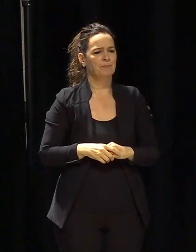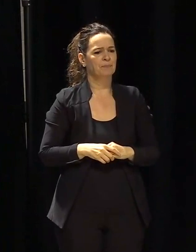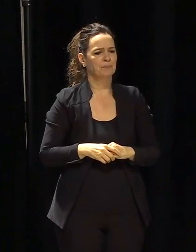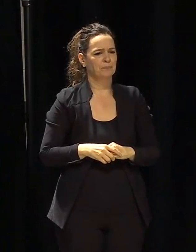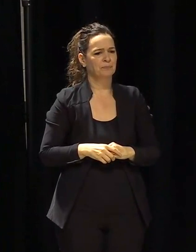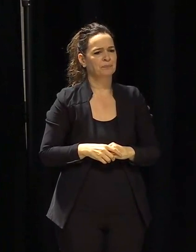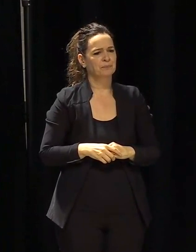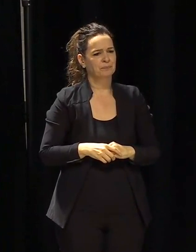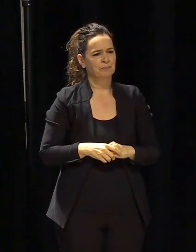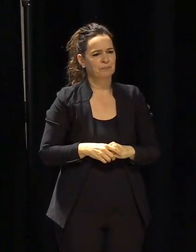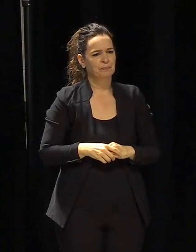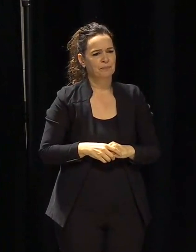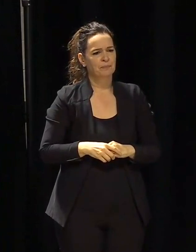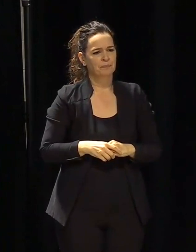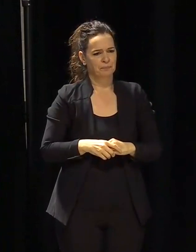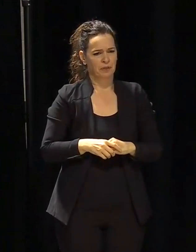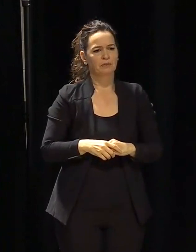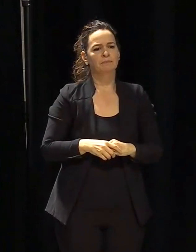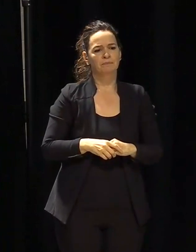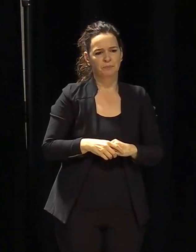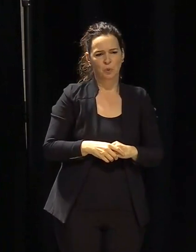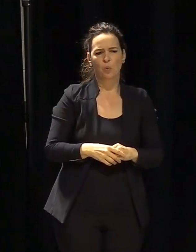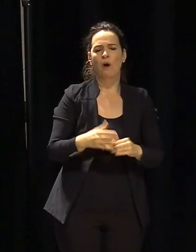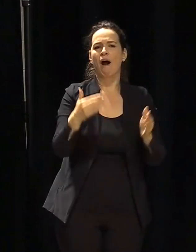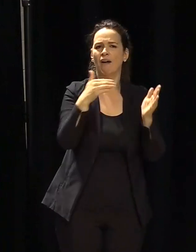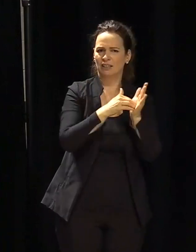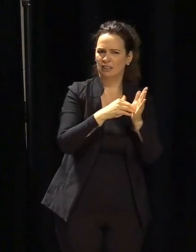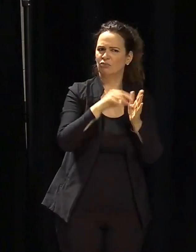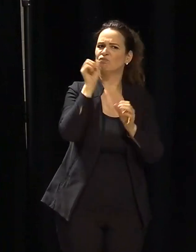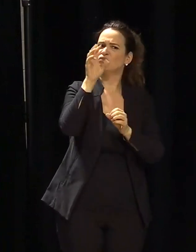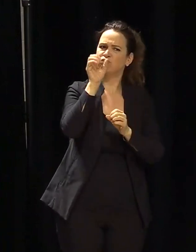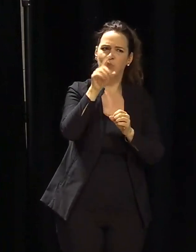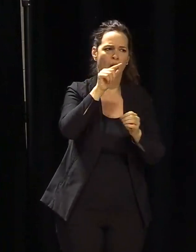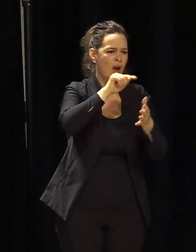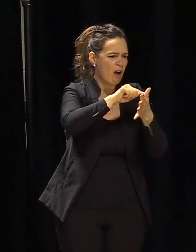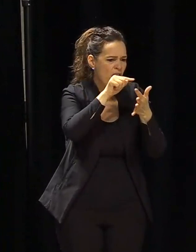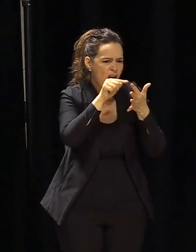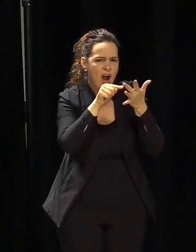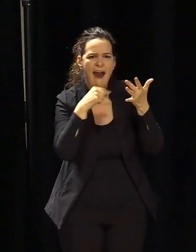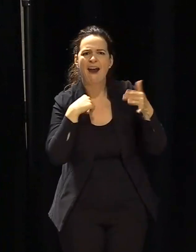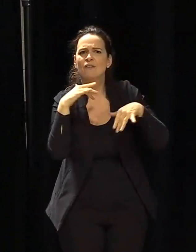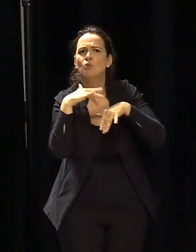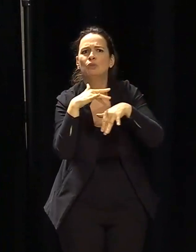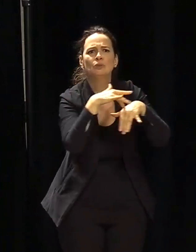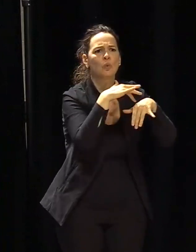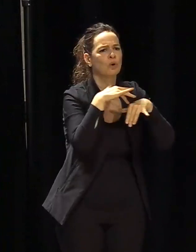on Wednesday. Thursday, Lysander Town Hall in Baldwinsville, New York.